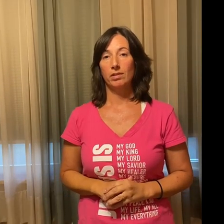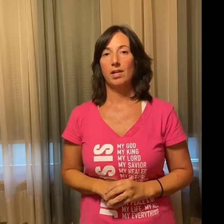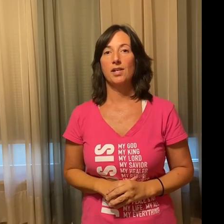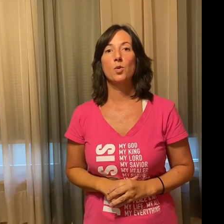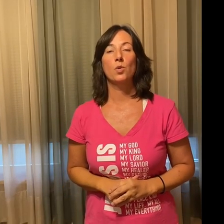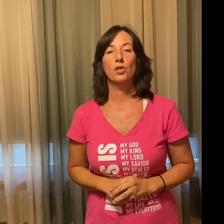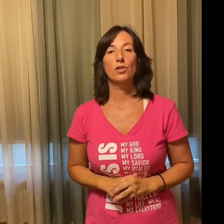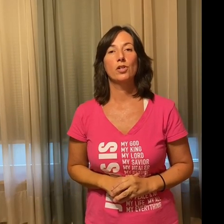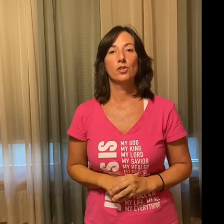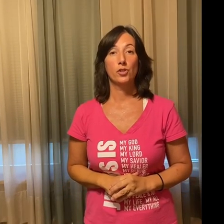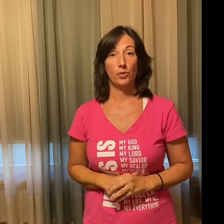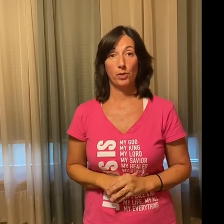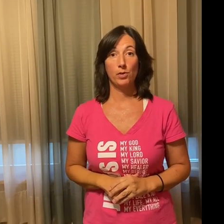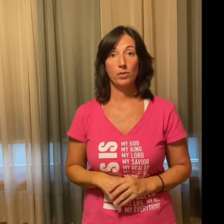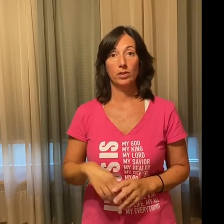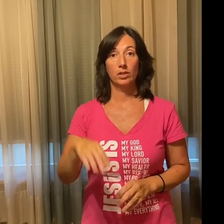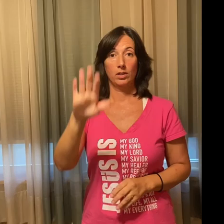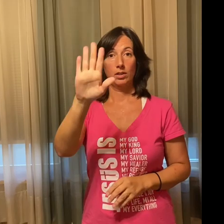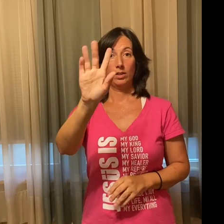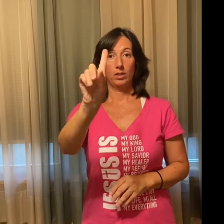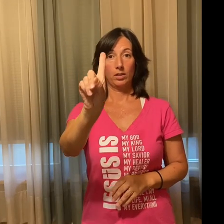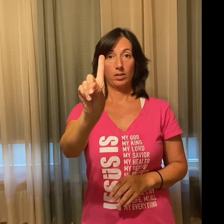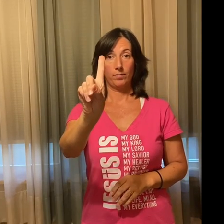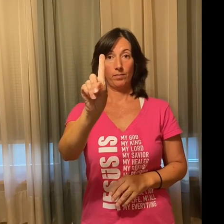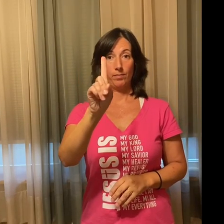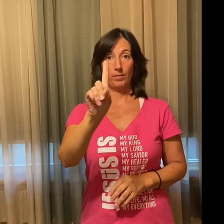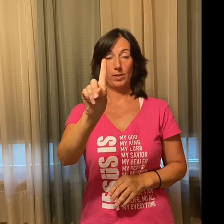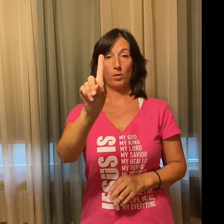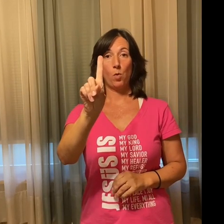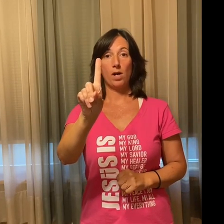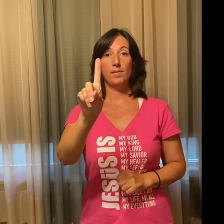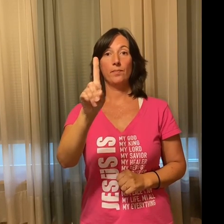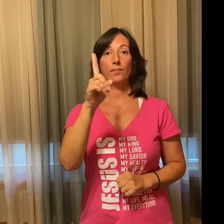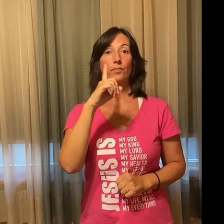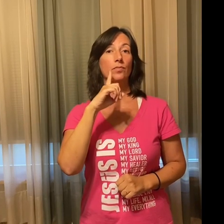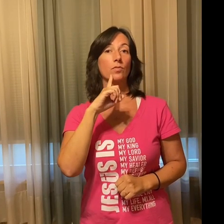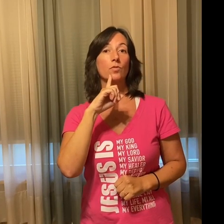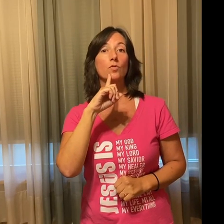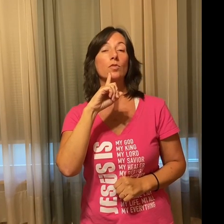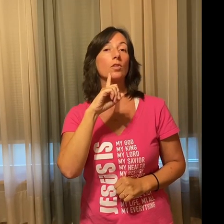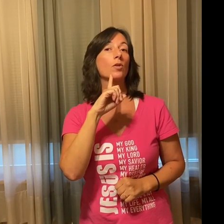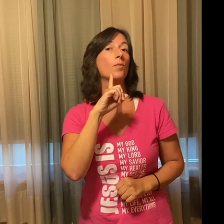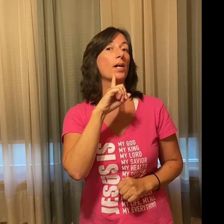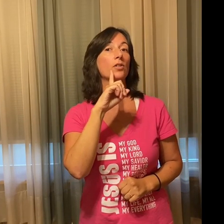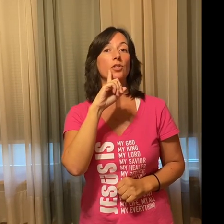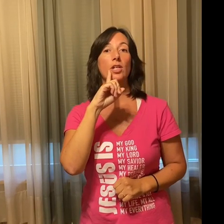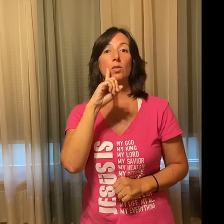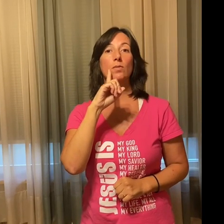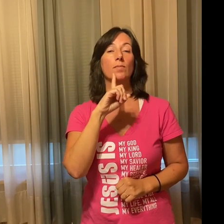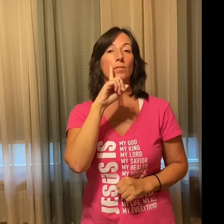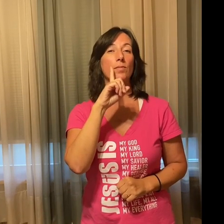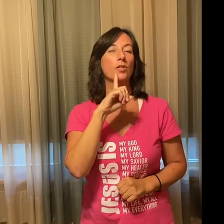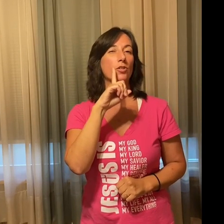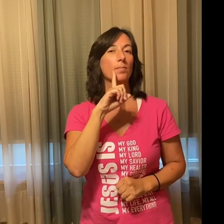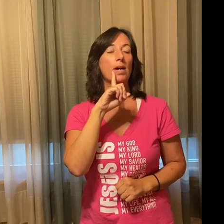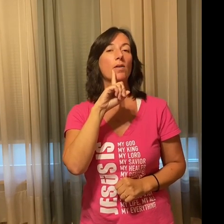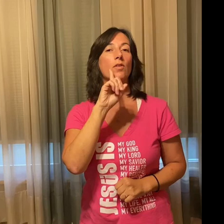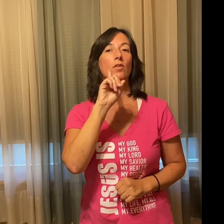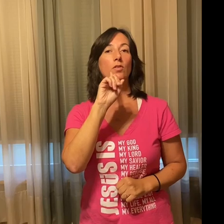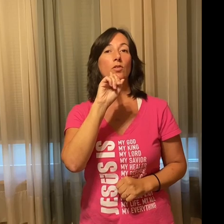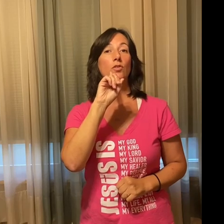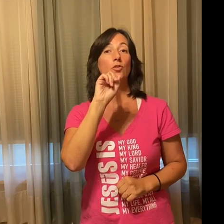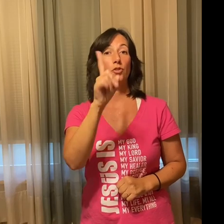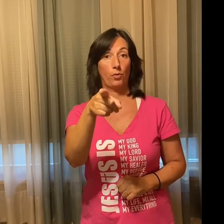True. To sign the word true, make a 1. Go by your chin or near your